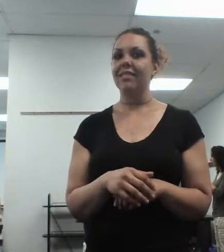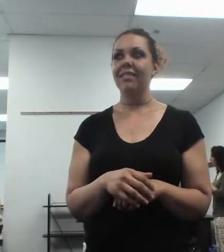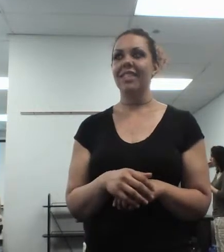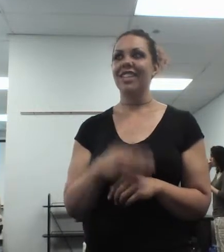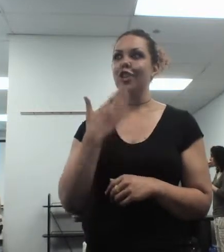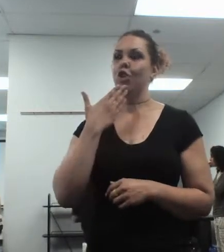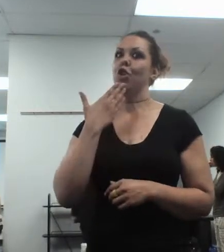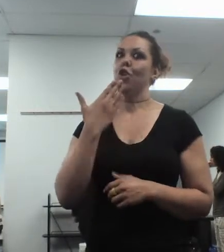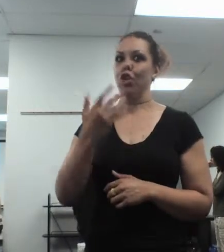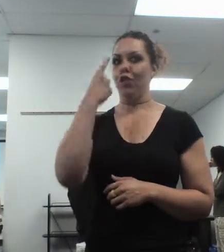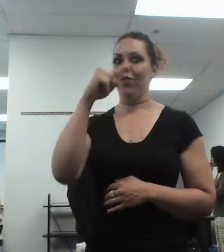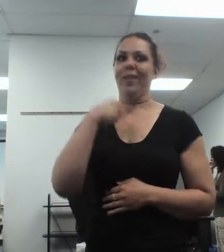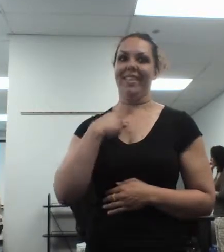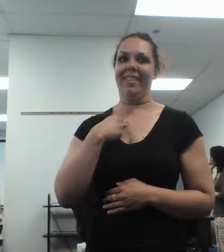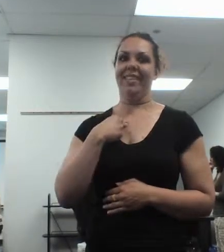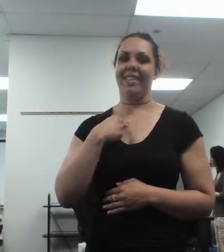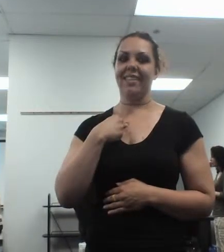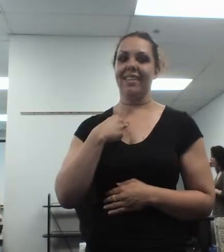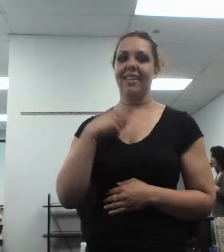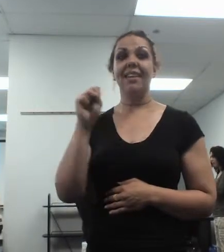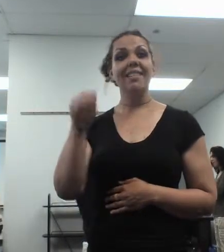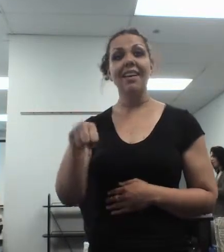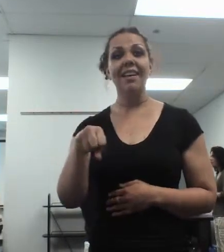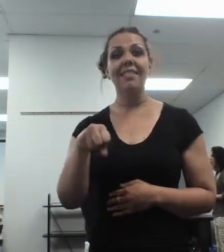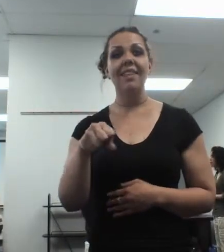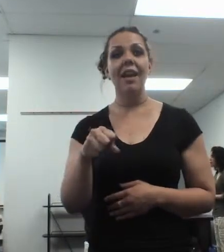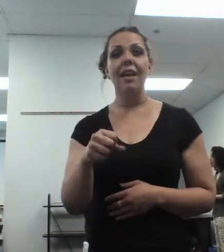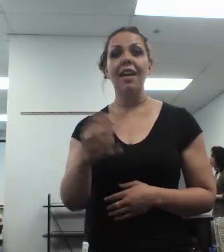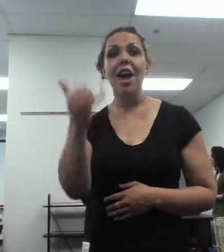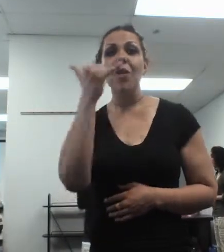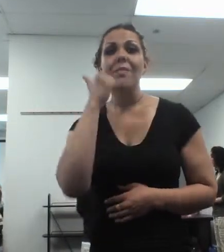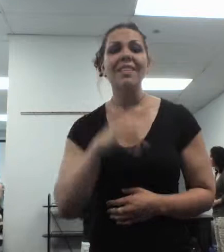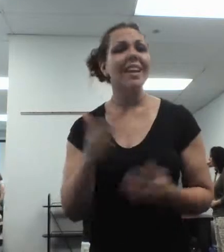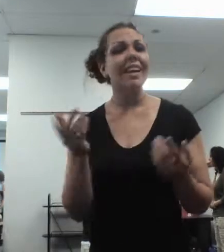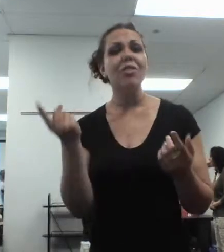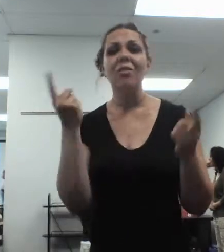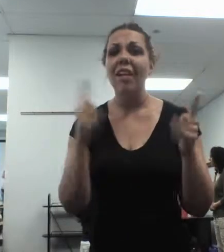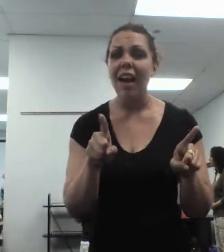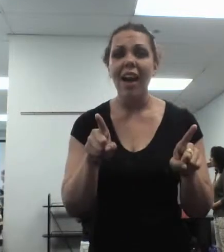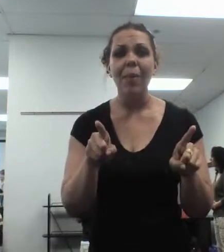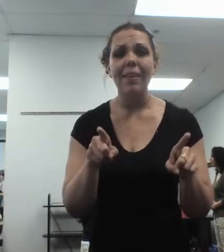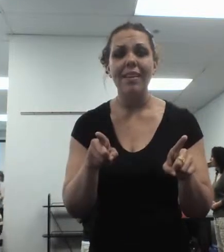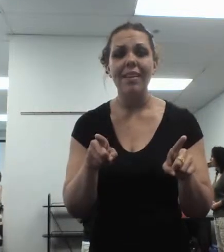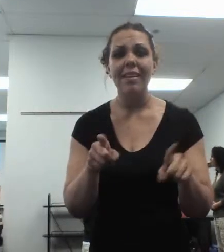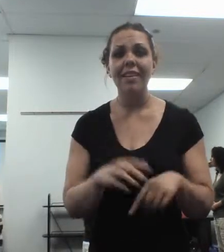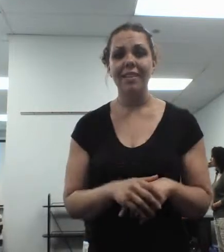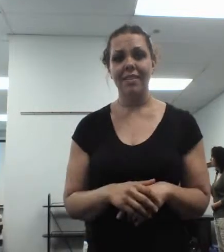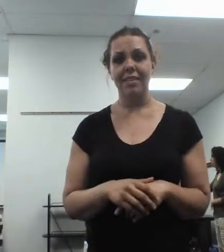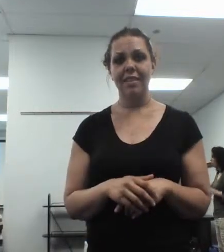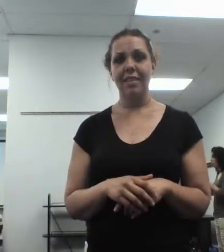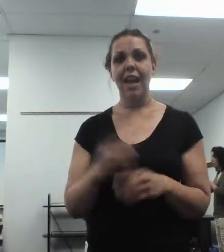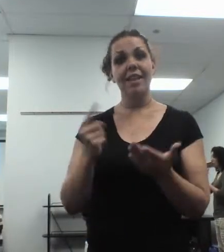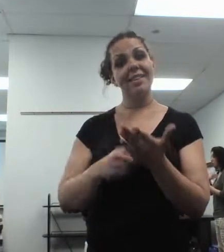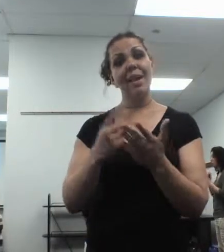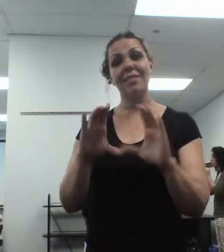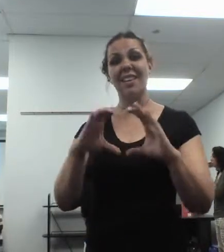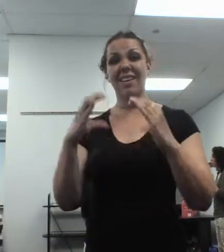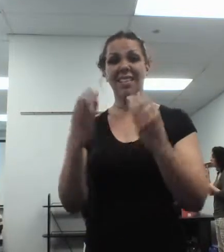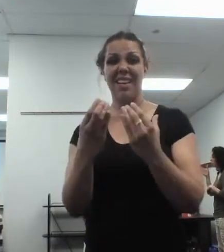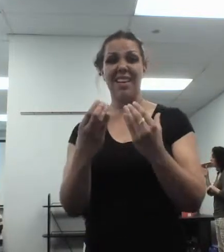sense? Yeah. You're all going to make mistakes. We're going to make mistakes all the time. And sometimes in class you'll go like this. It's